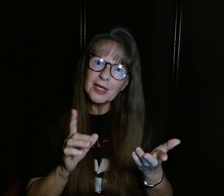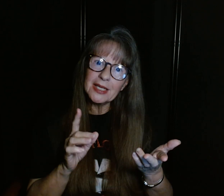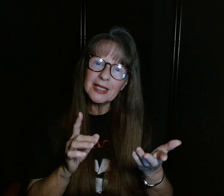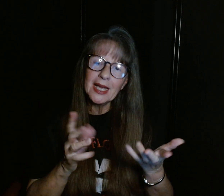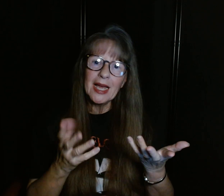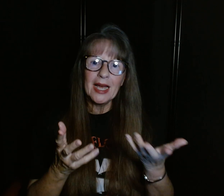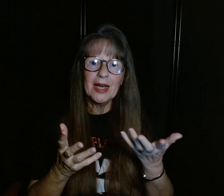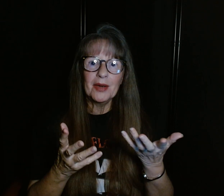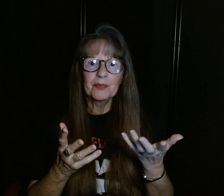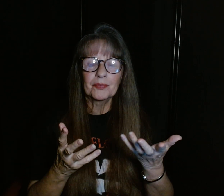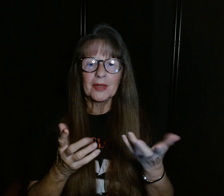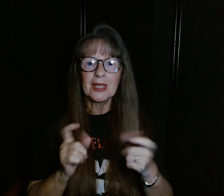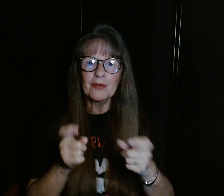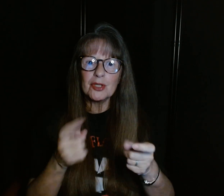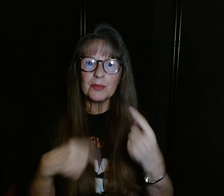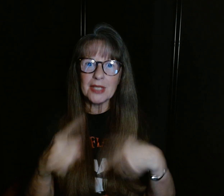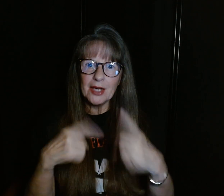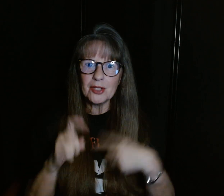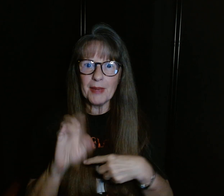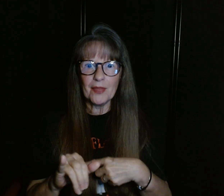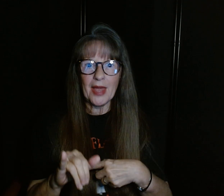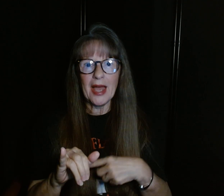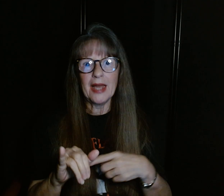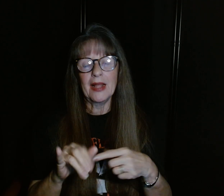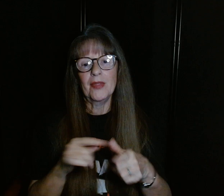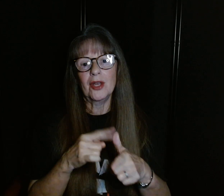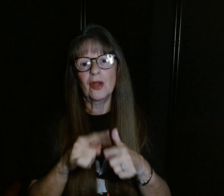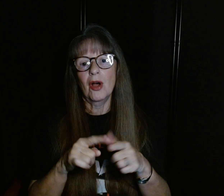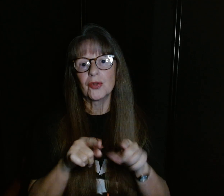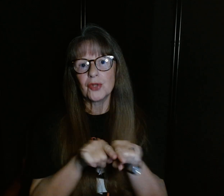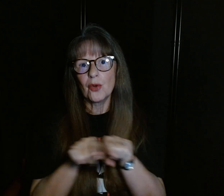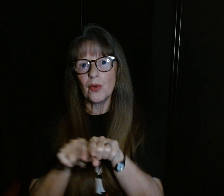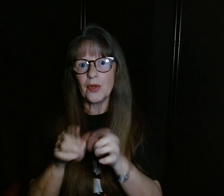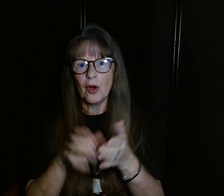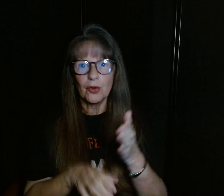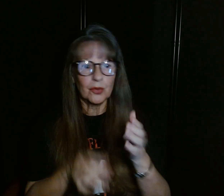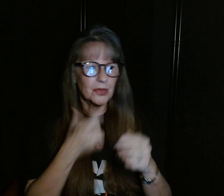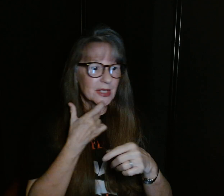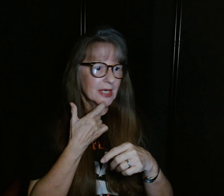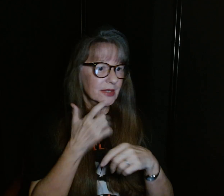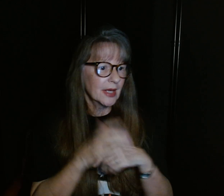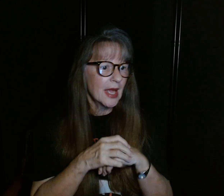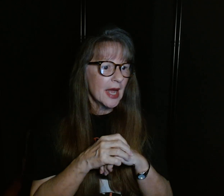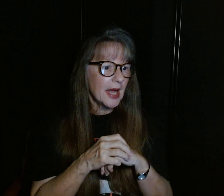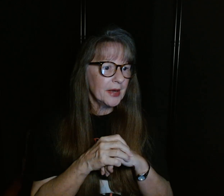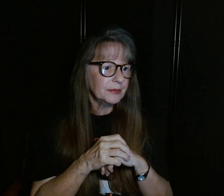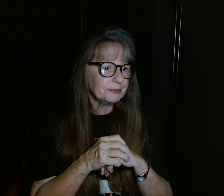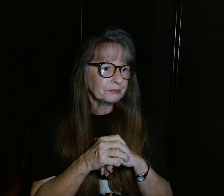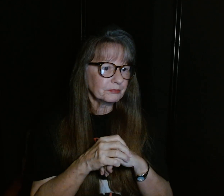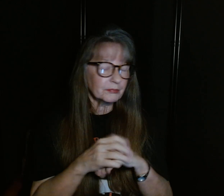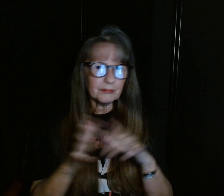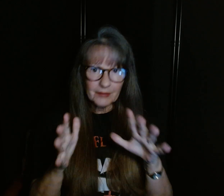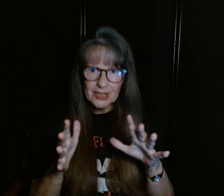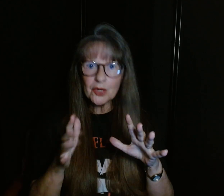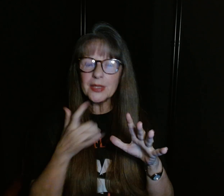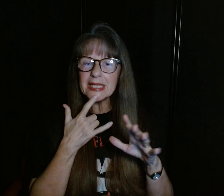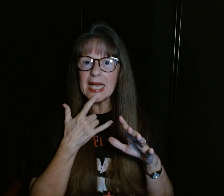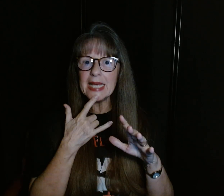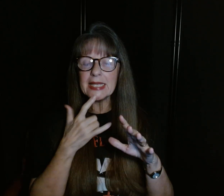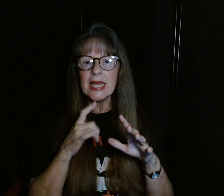to give you some signs about that, and then also what the article says. Um, so it says